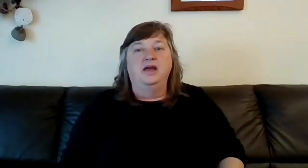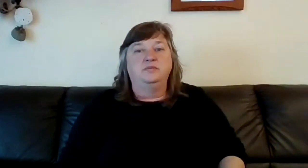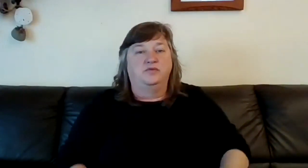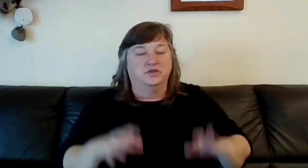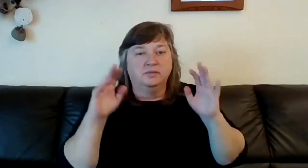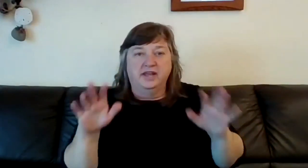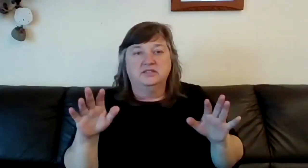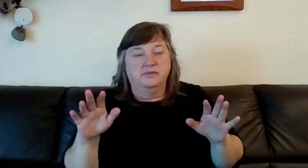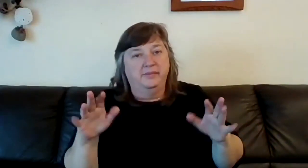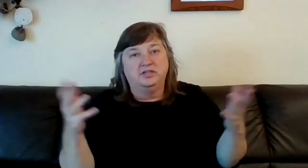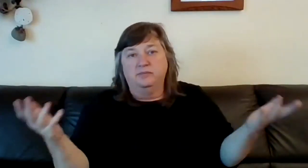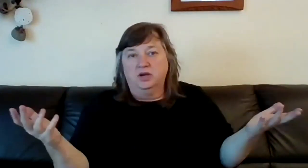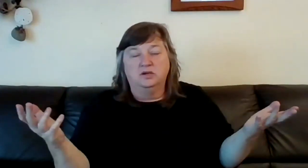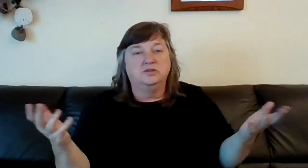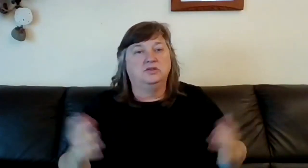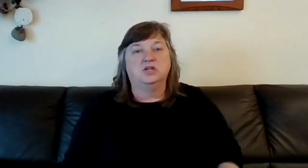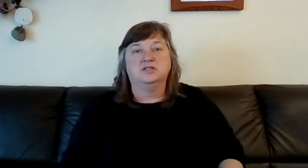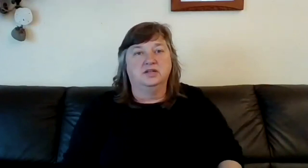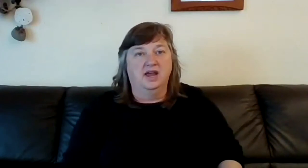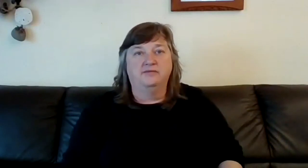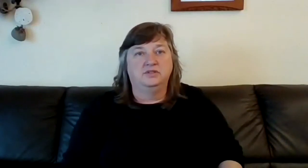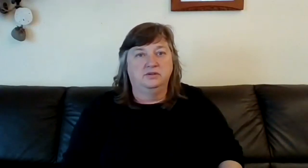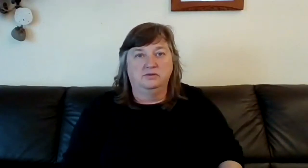And before somebody asks about magic markers, you're just going to have to,